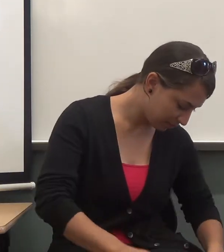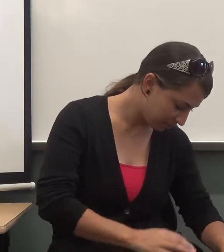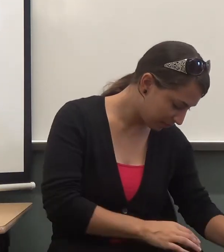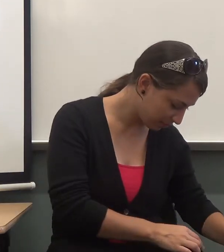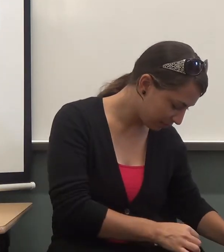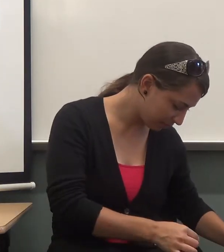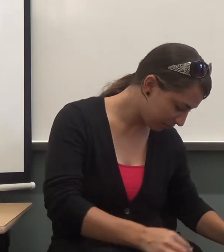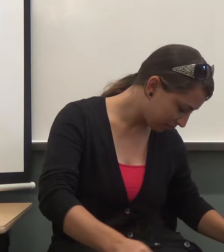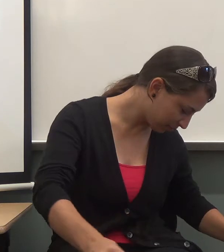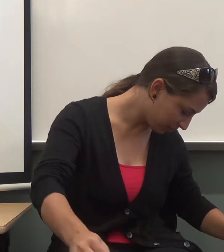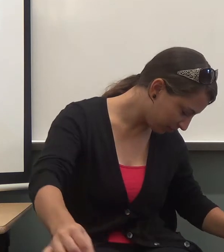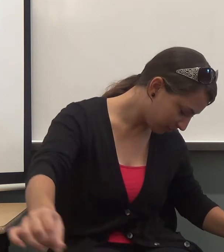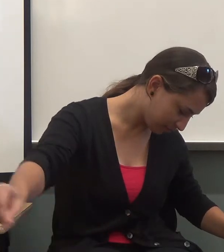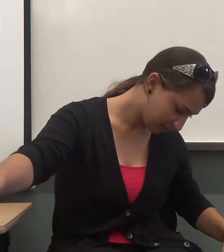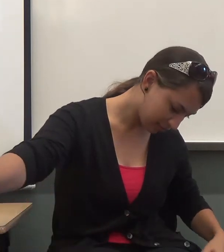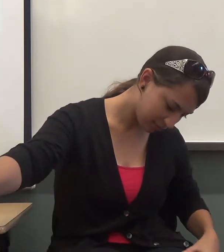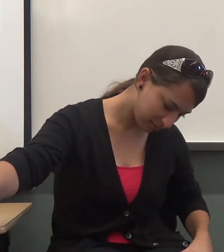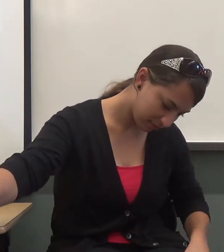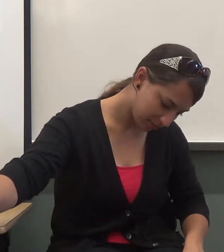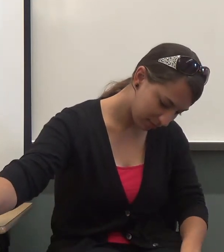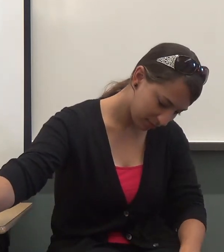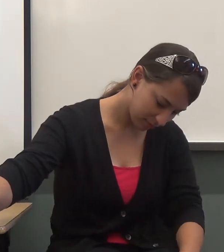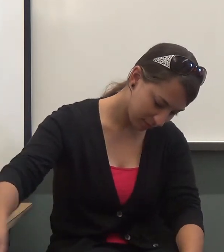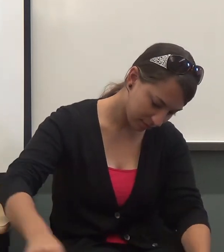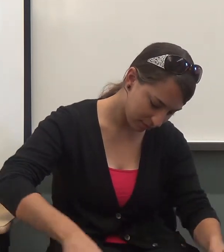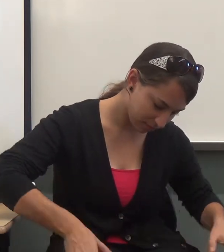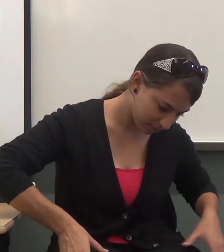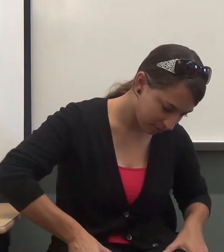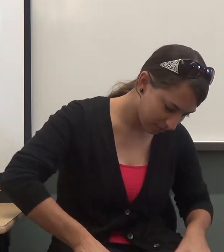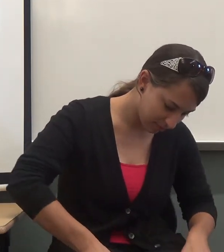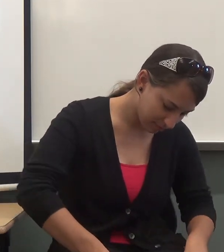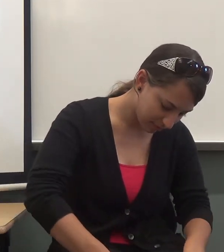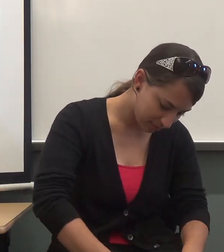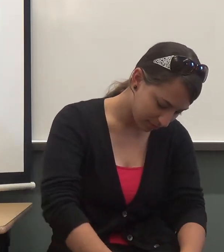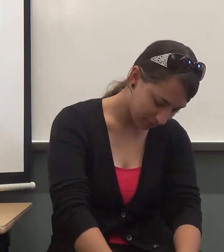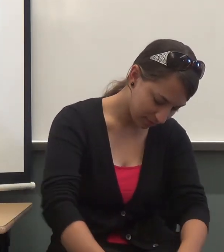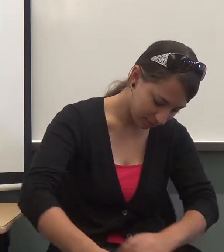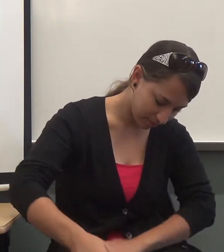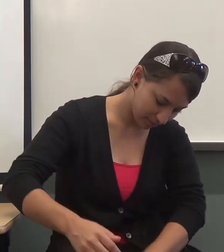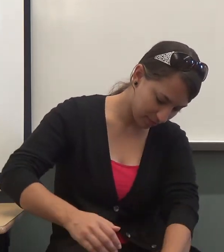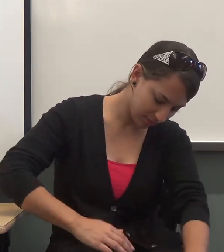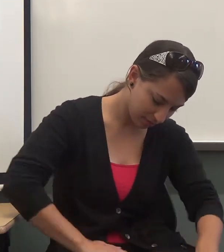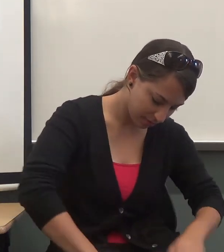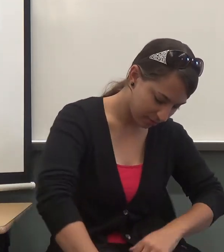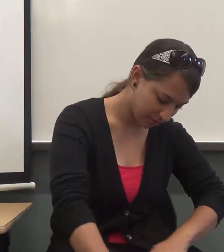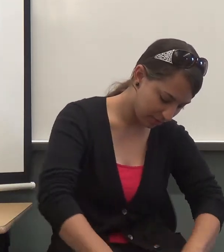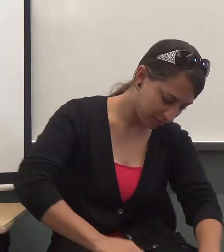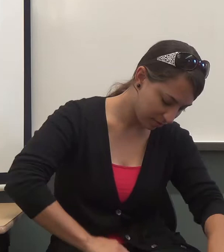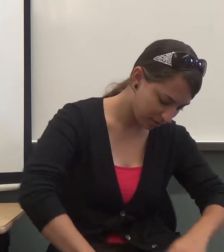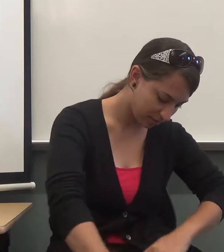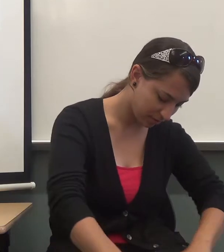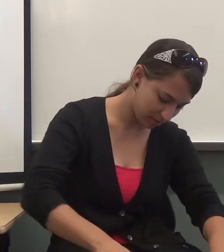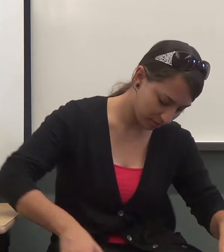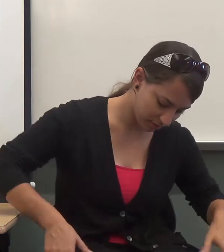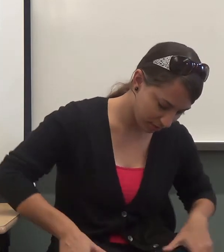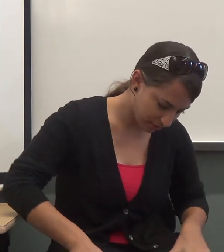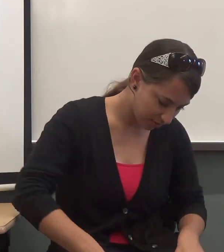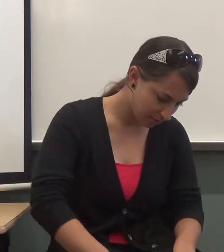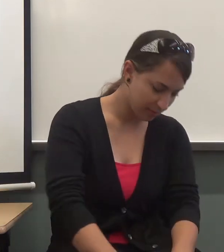Ginger, maybe you could just grab this seat, pull it forward instead of. Okay, I just didn't know what that one was. Oh, you could ask, I Connectors can from tell. back here. Thank you. Right. Just